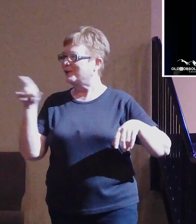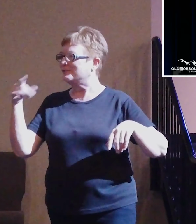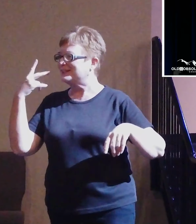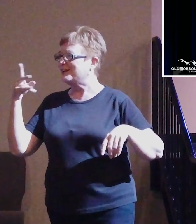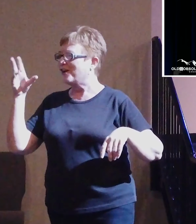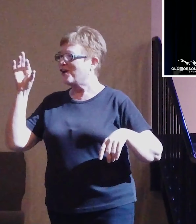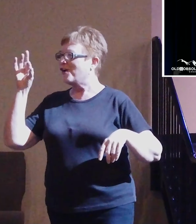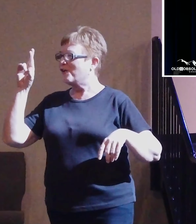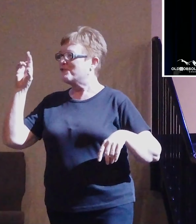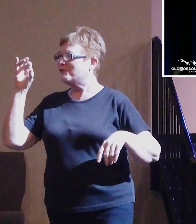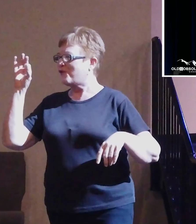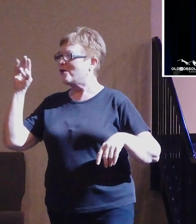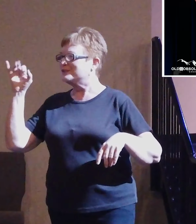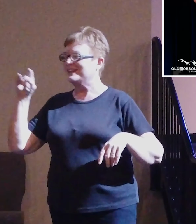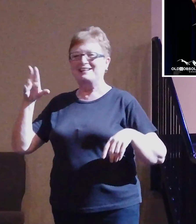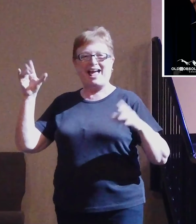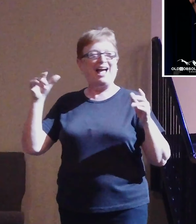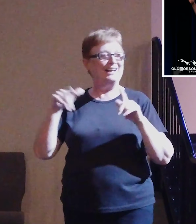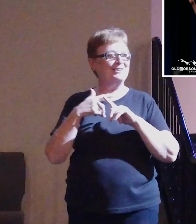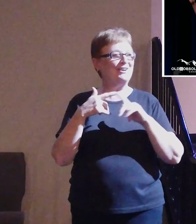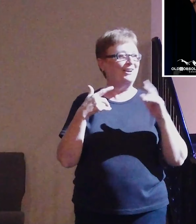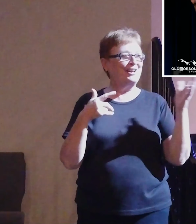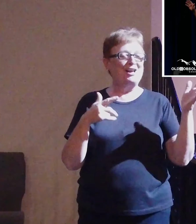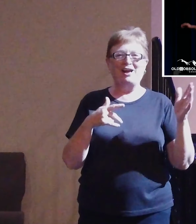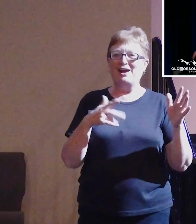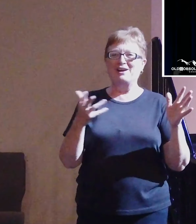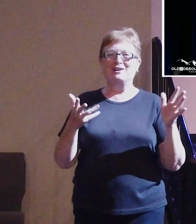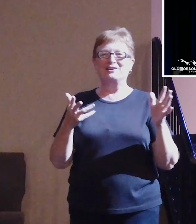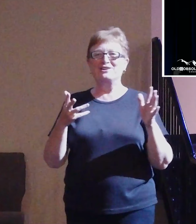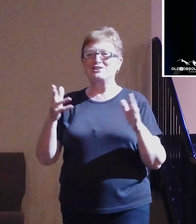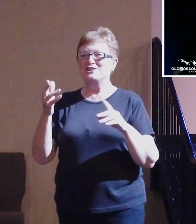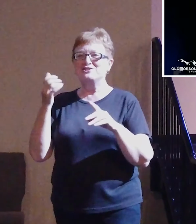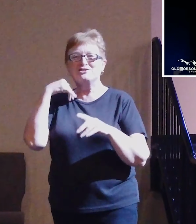Put it up. Public shaming. Public shaming. Okay.